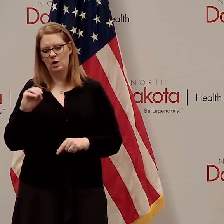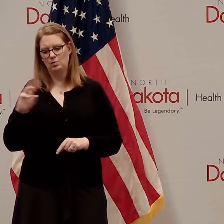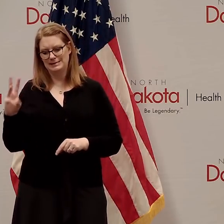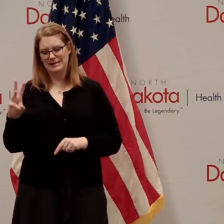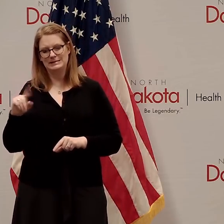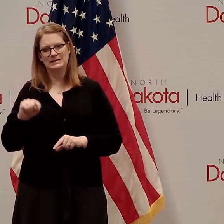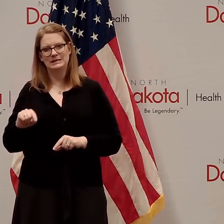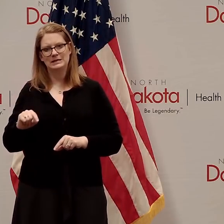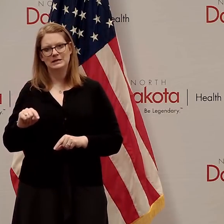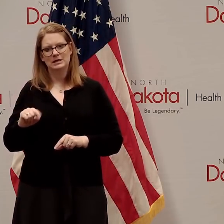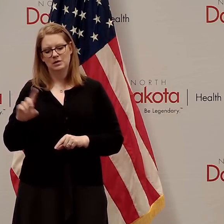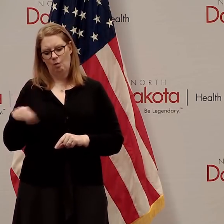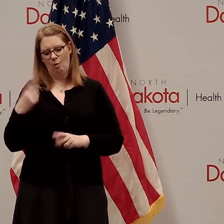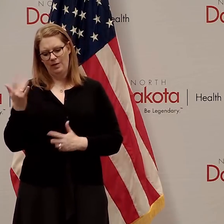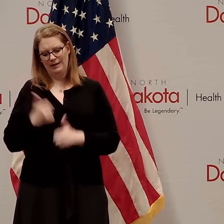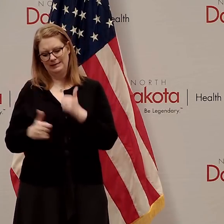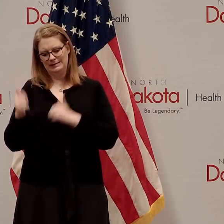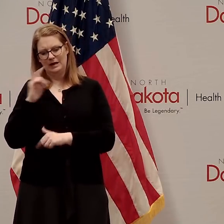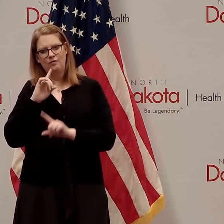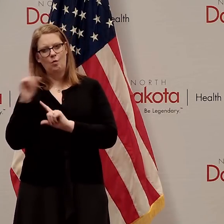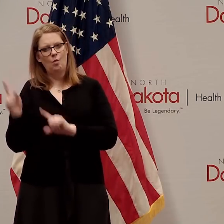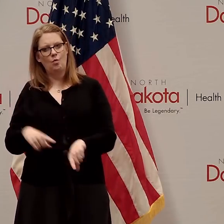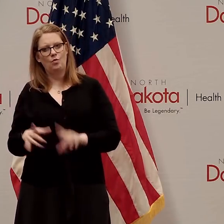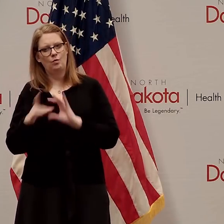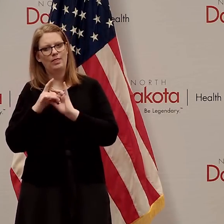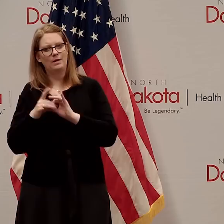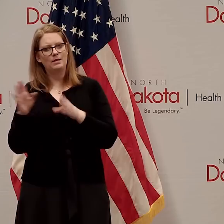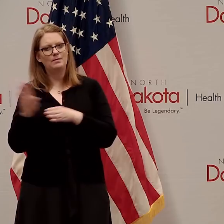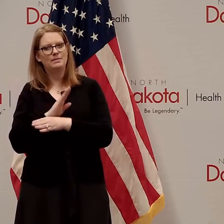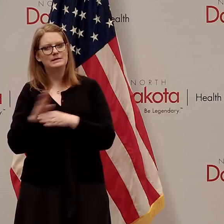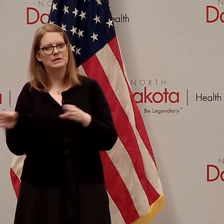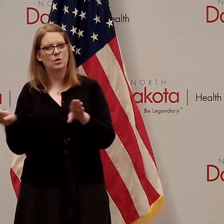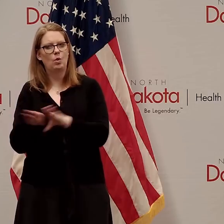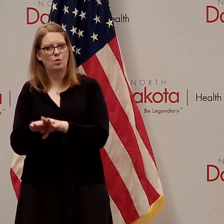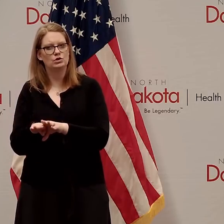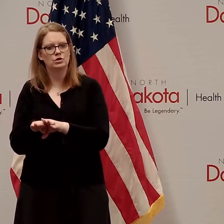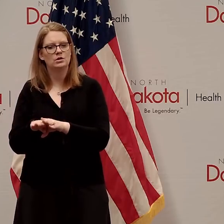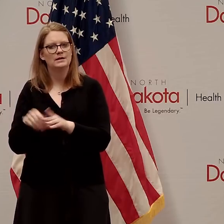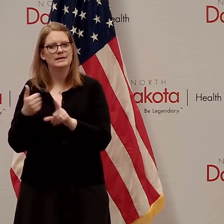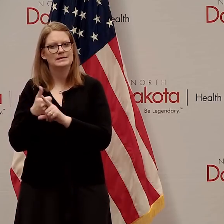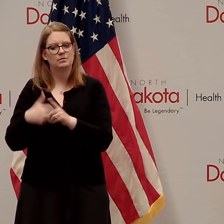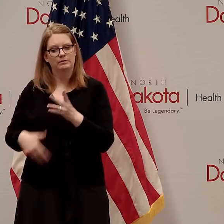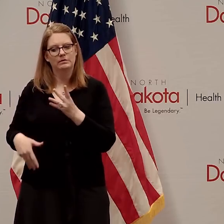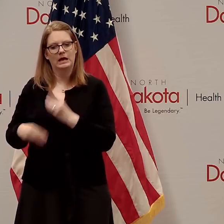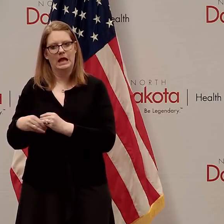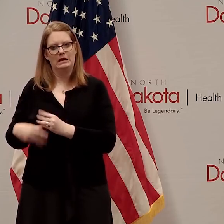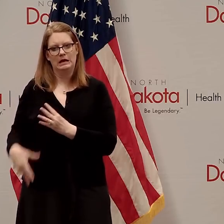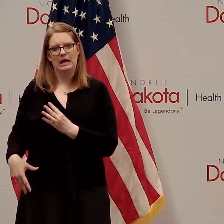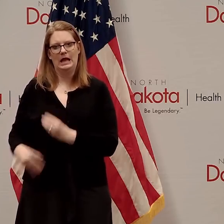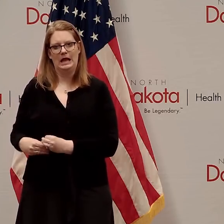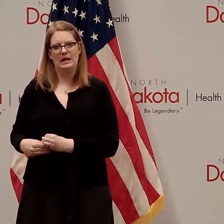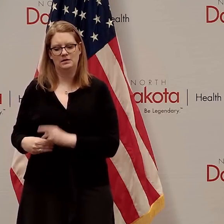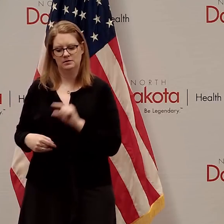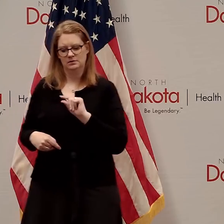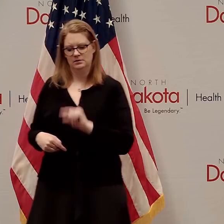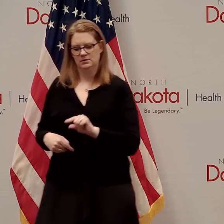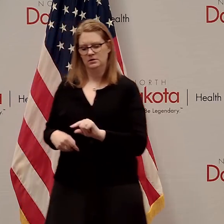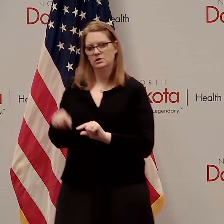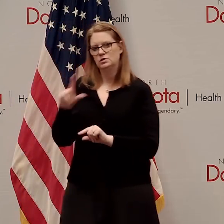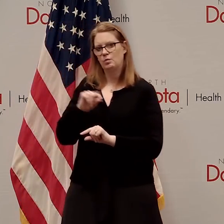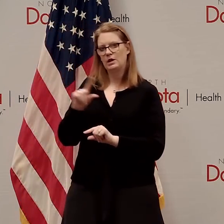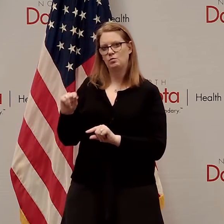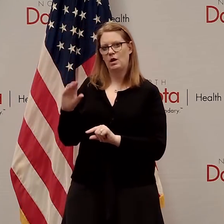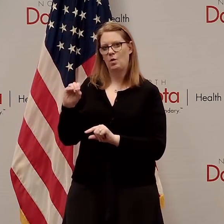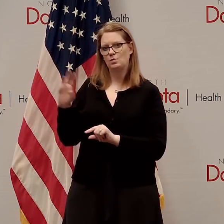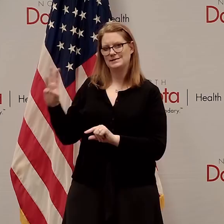2020-06 was the only executive order that related to business closures. That's been amended twice. So we want to talk about